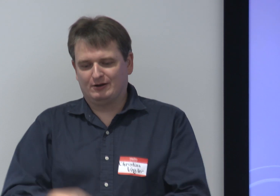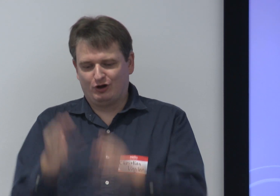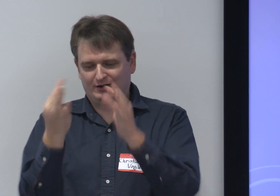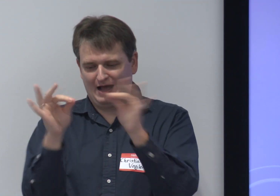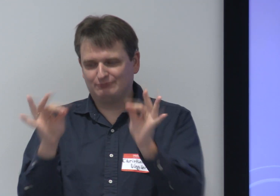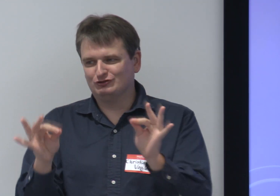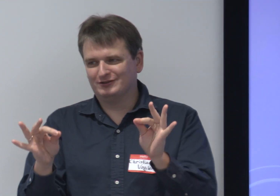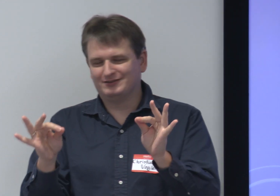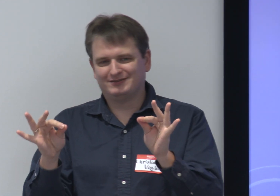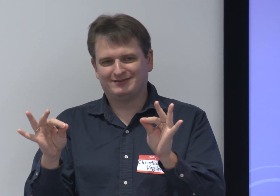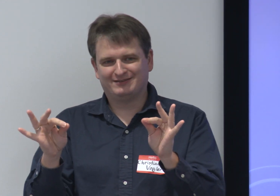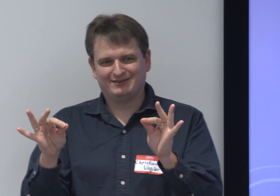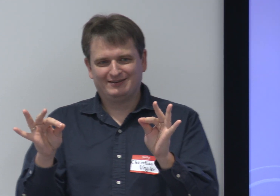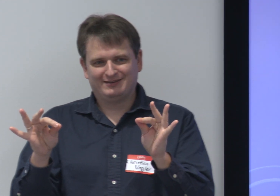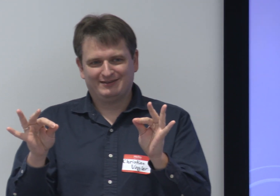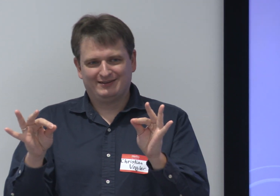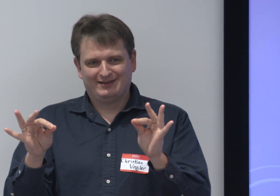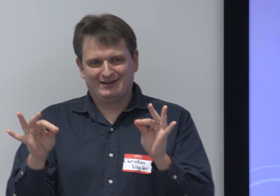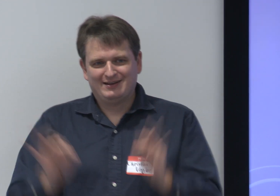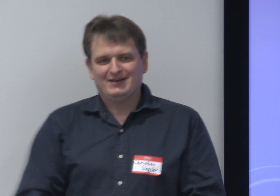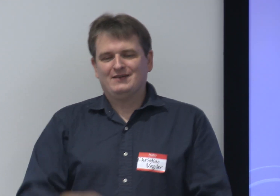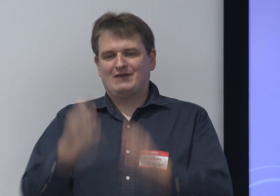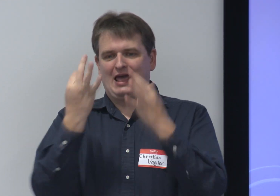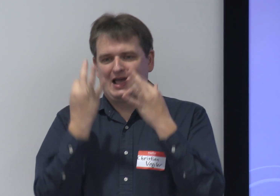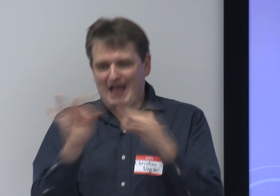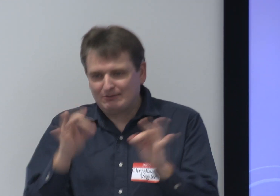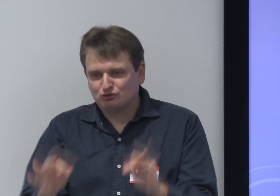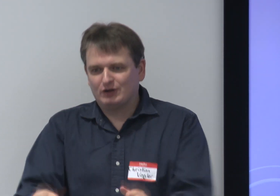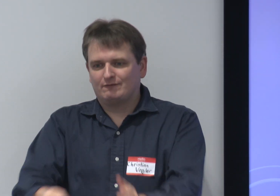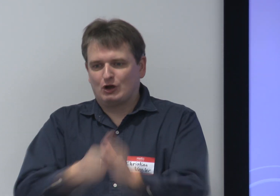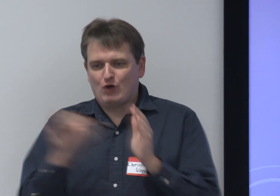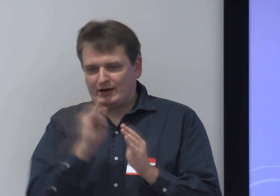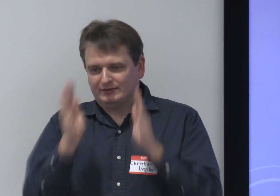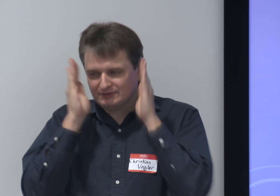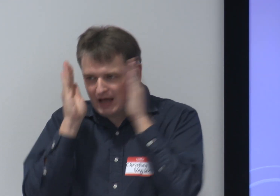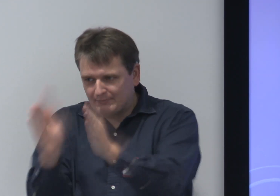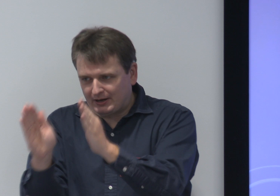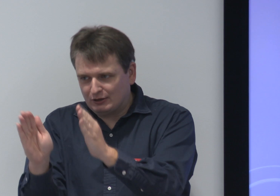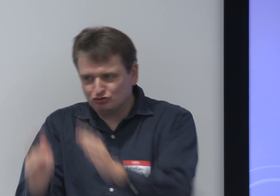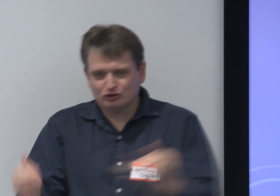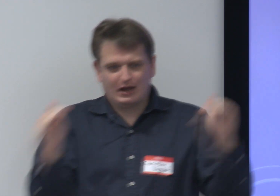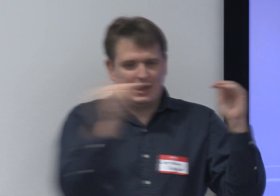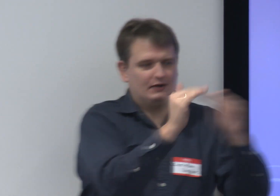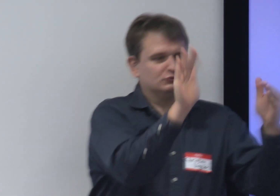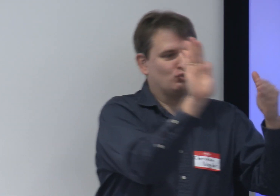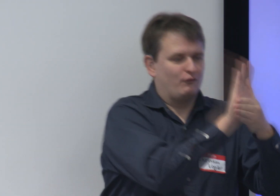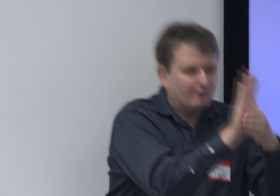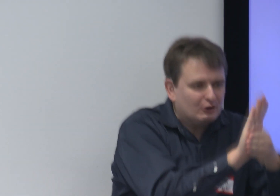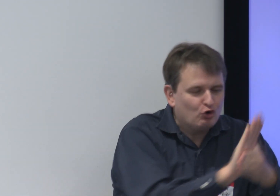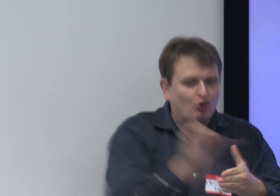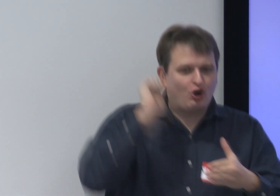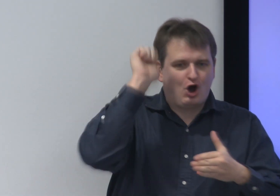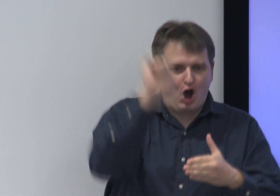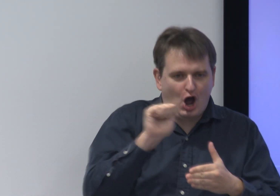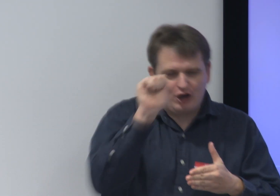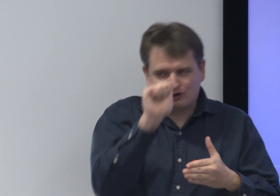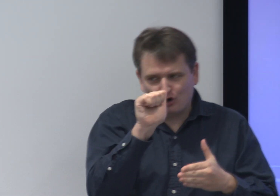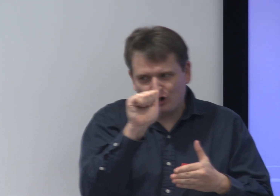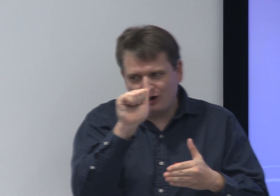of hearing individuals because they rely so much on the captions and not the auditory input. You know, you have to give